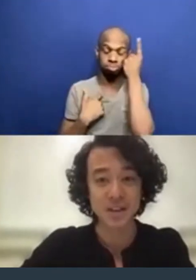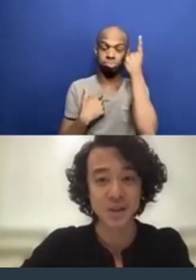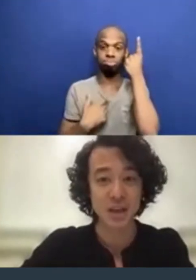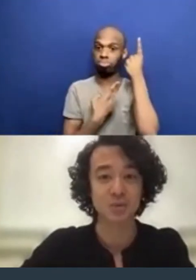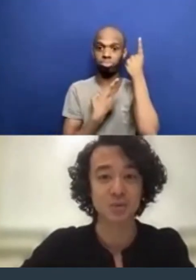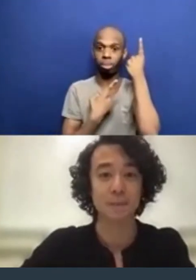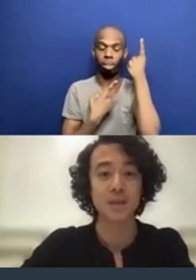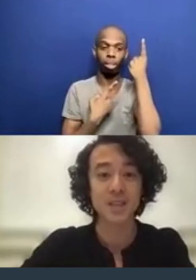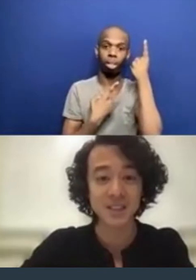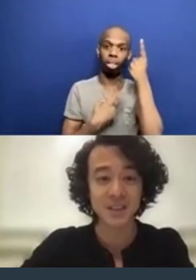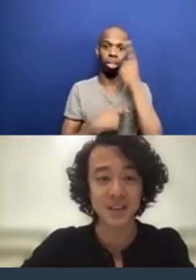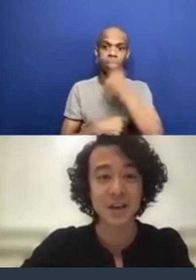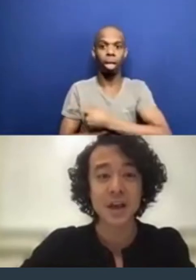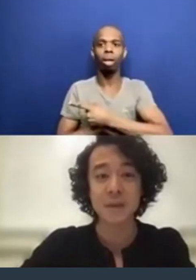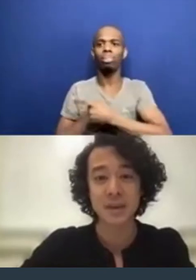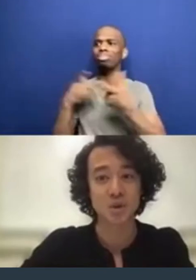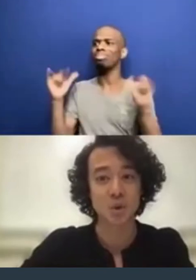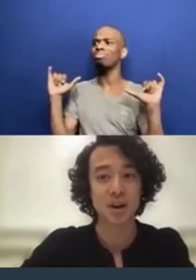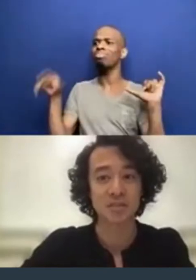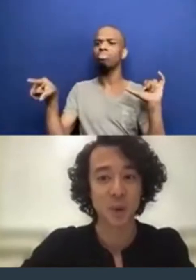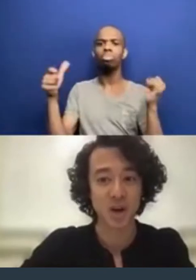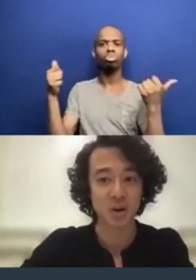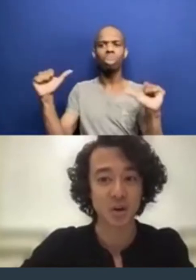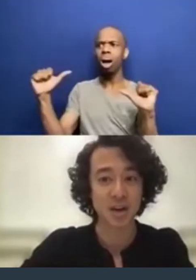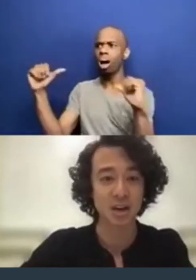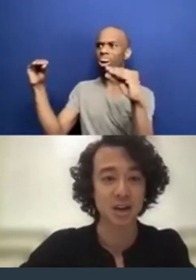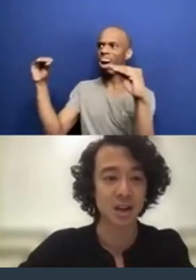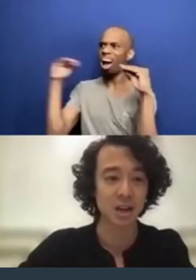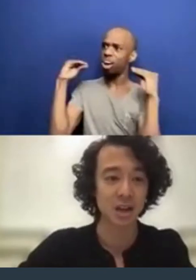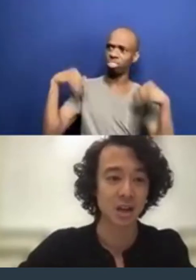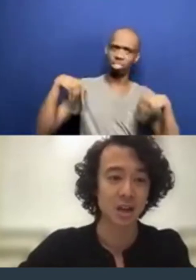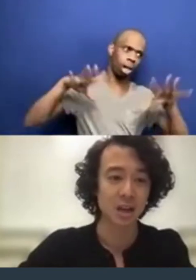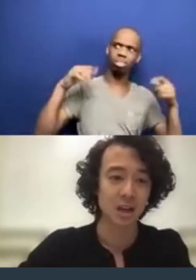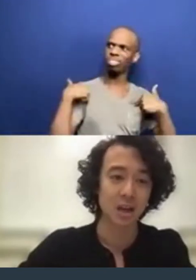get me educated repeatedly and make sure I never went hungry.